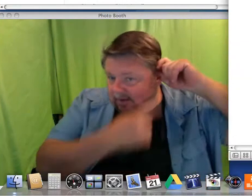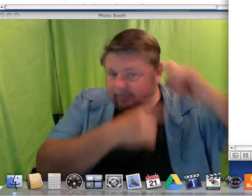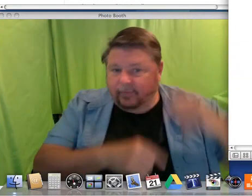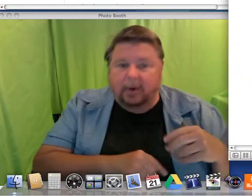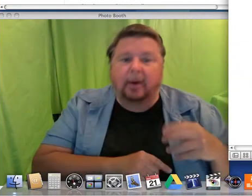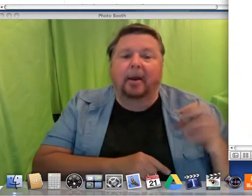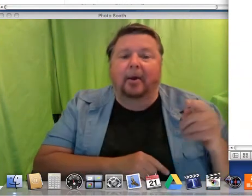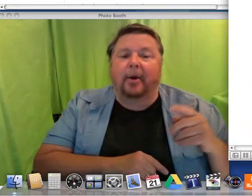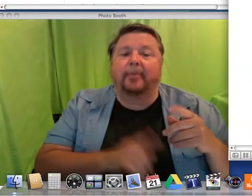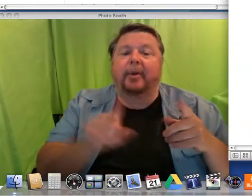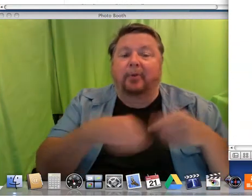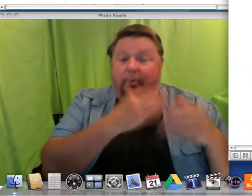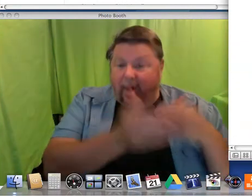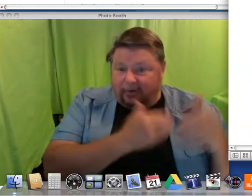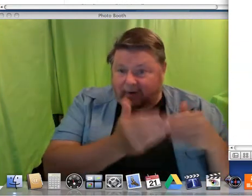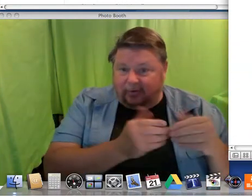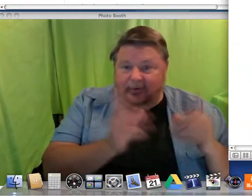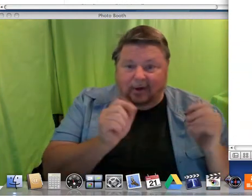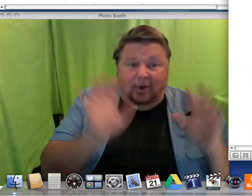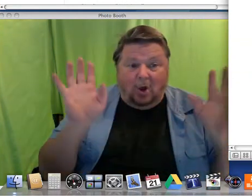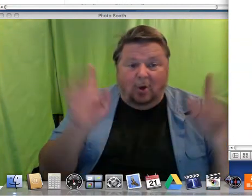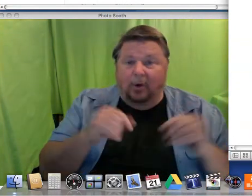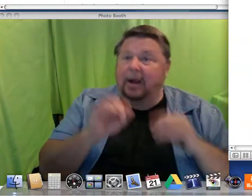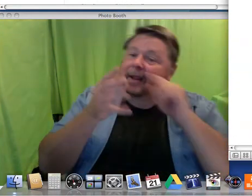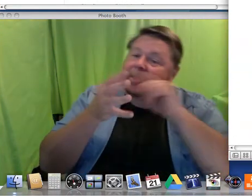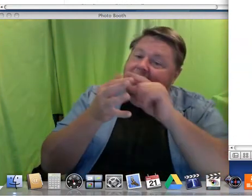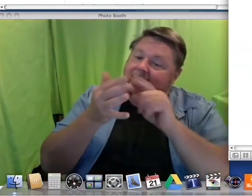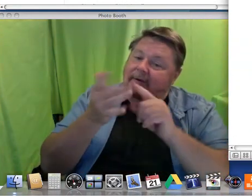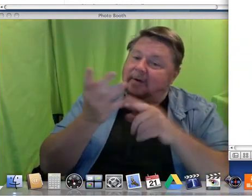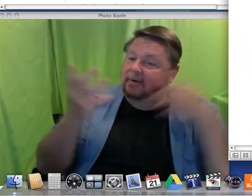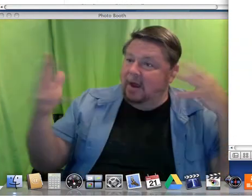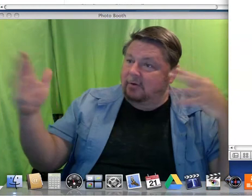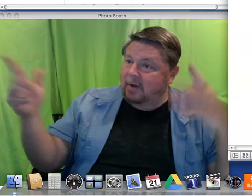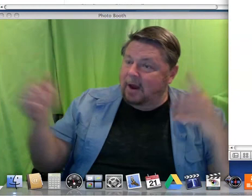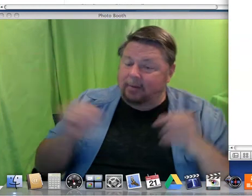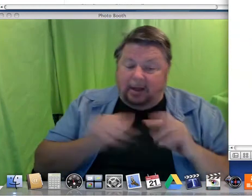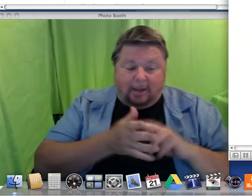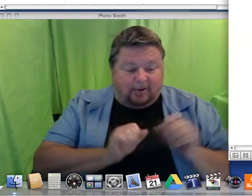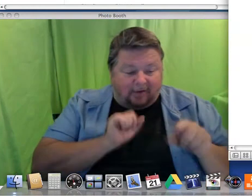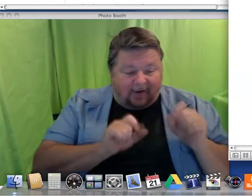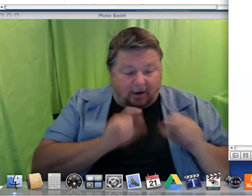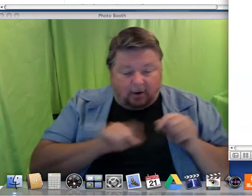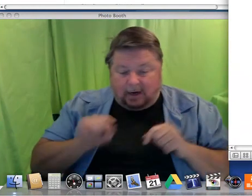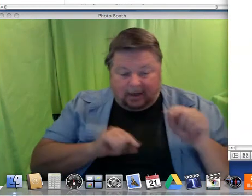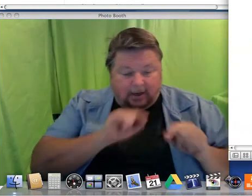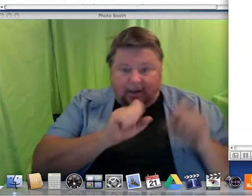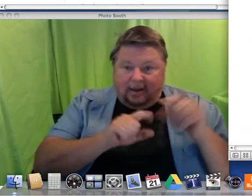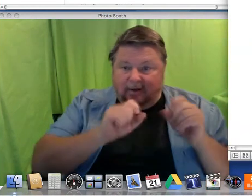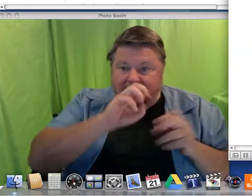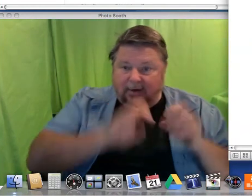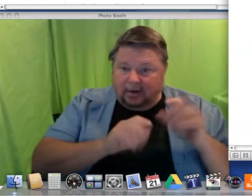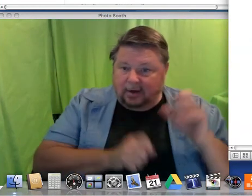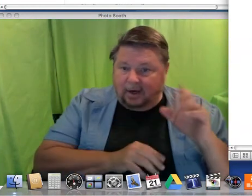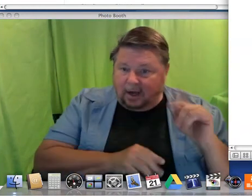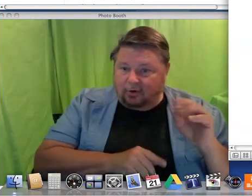does. Okay, so the processor says, oh, these sounds are happening. That means I fire